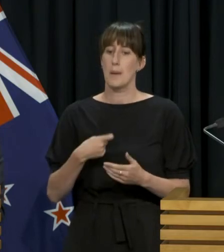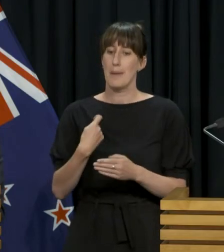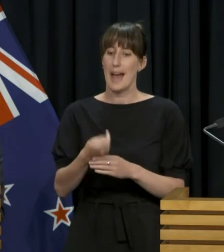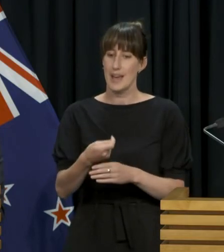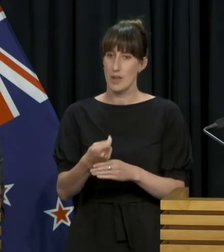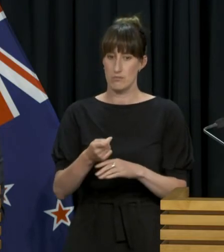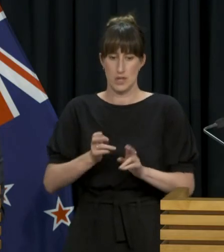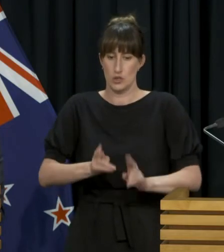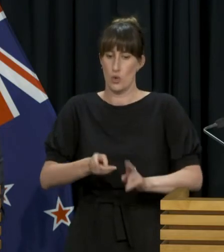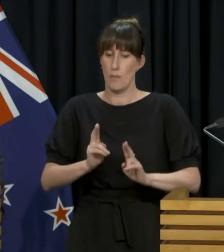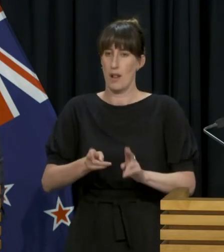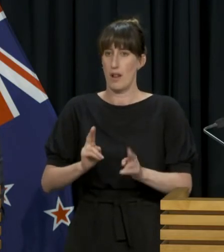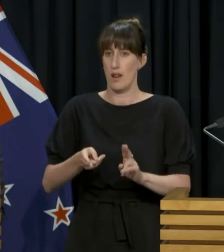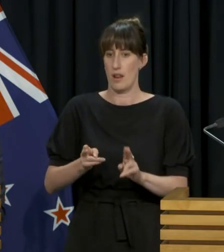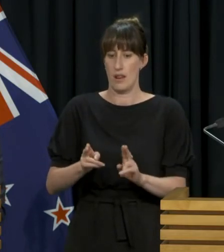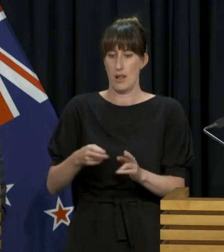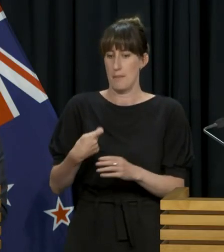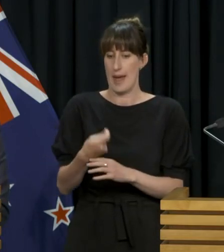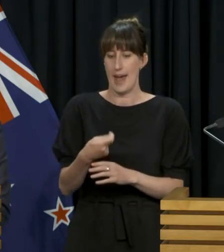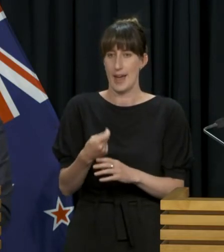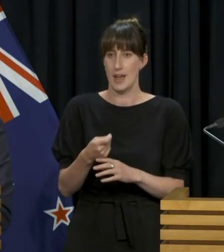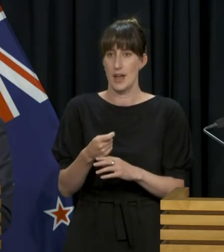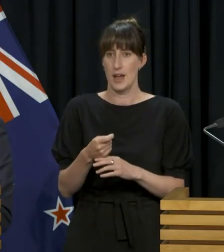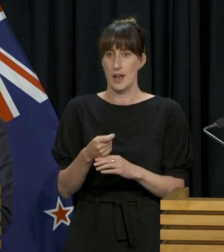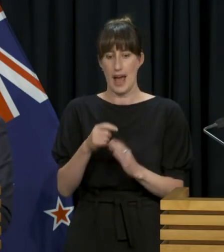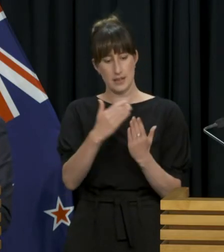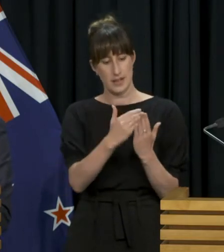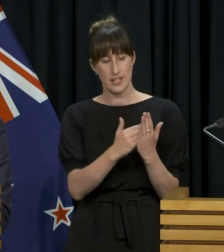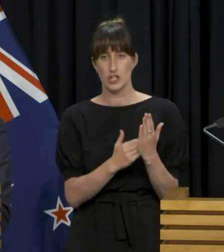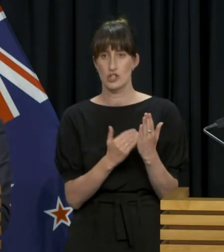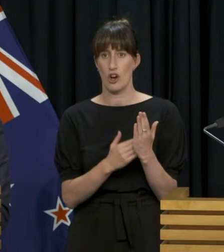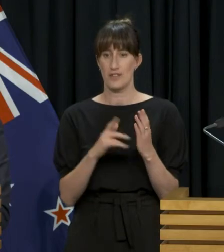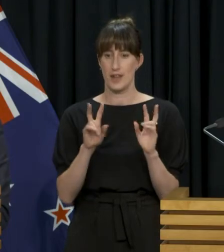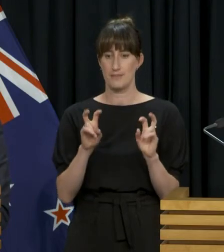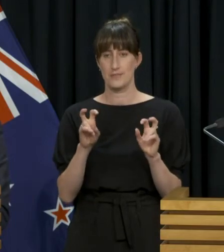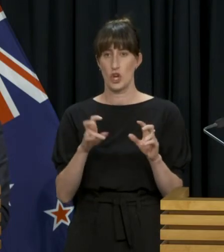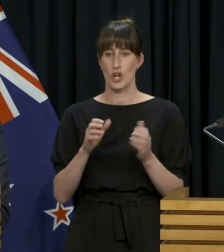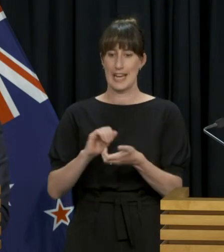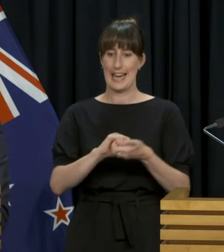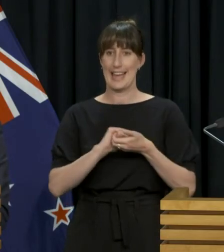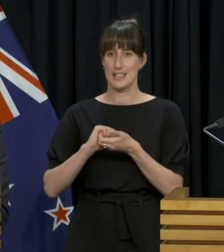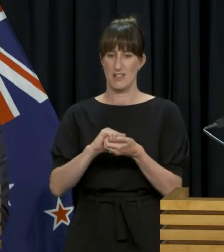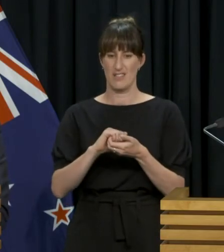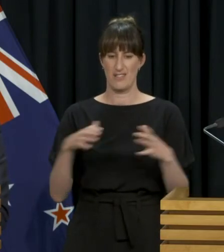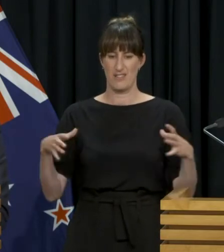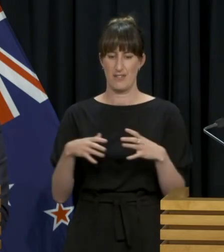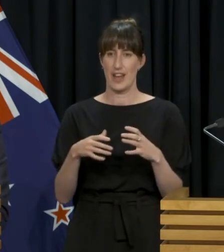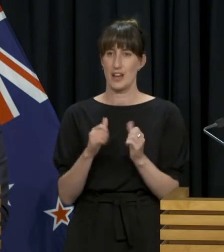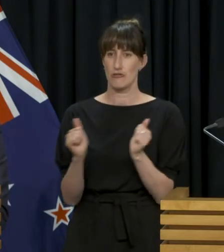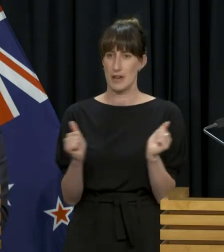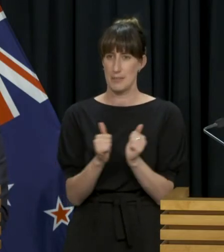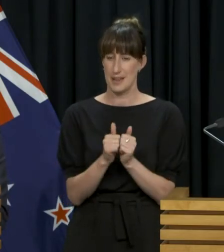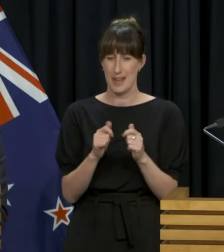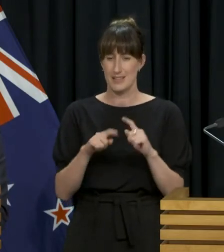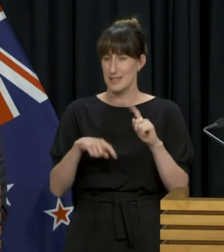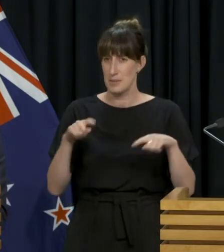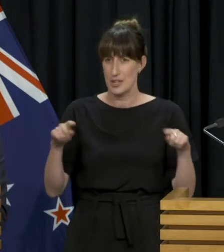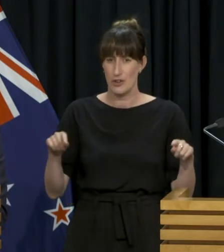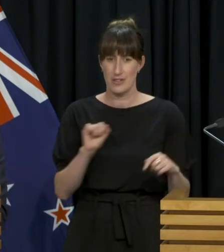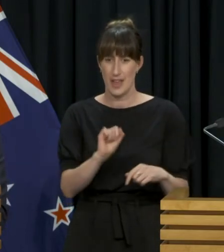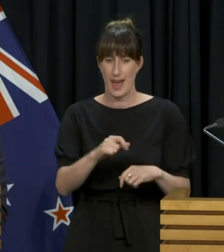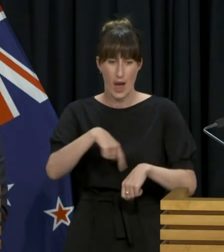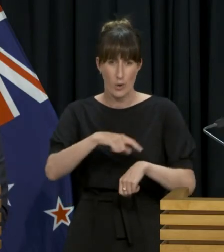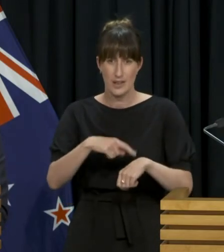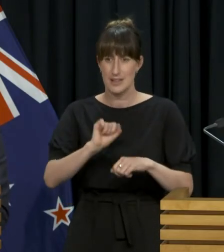they would be paid under the terms and conditions of the collective agreement that they're on. And there are different levels of pay, depending on the work that they're doing, depending on their hours, depending on